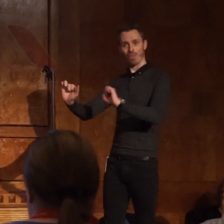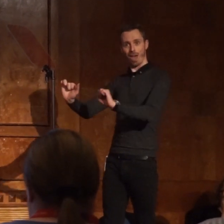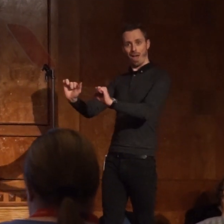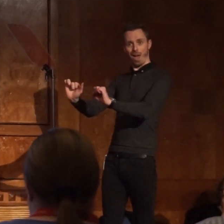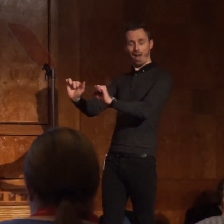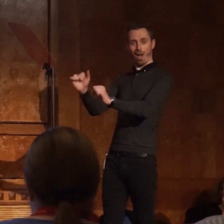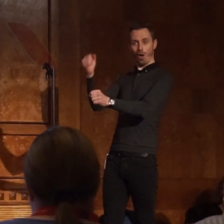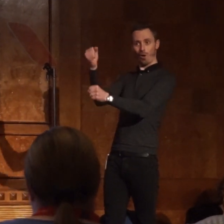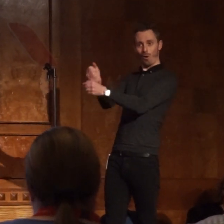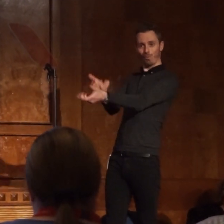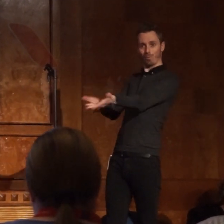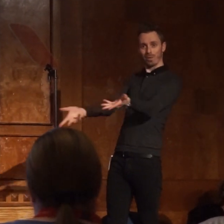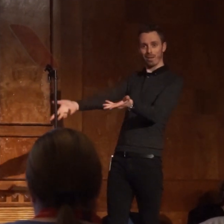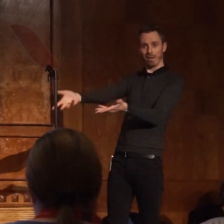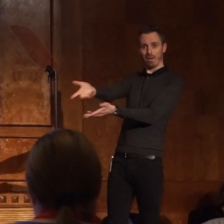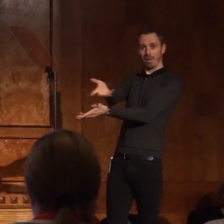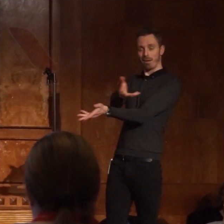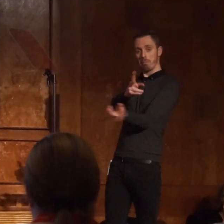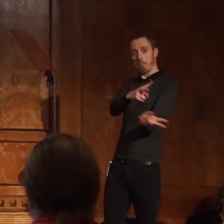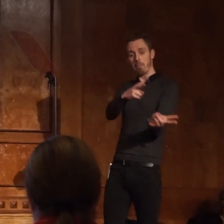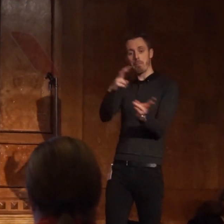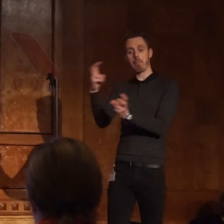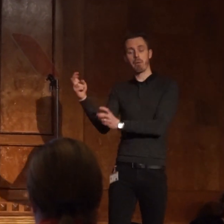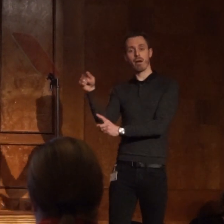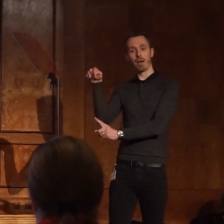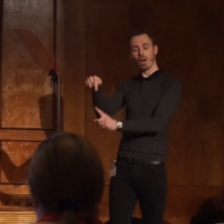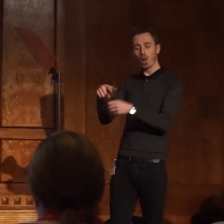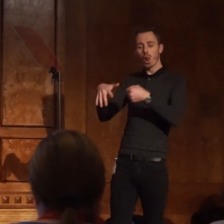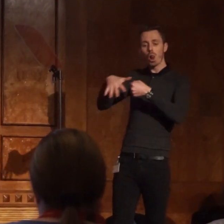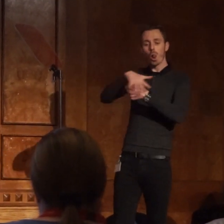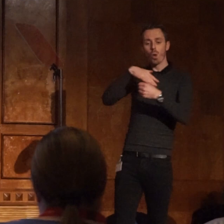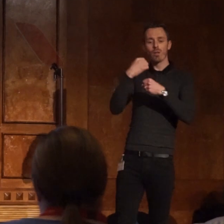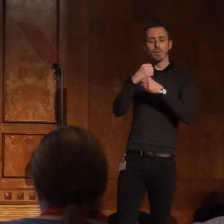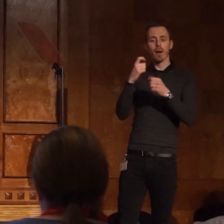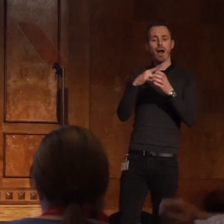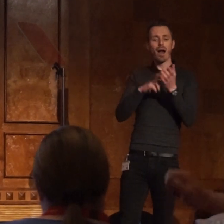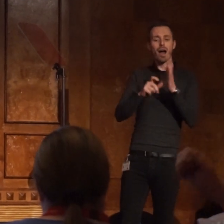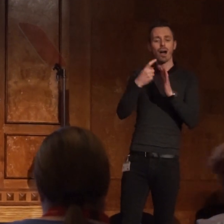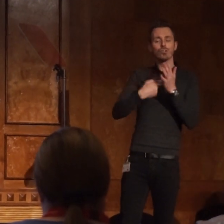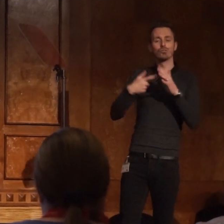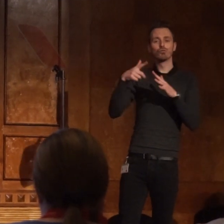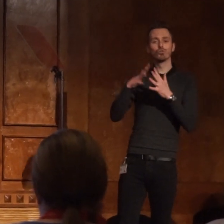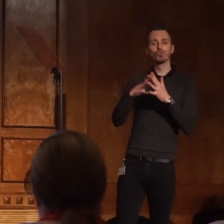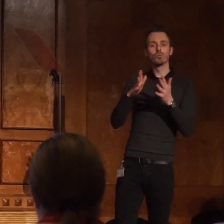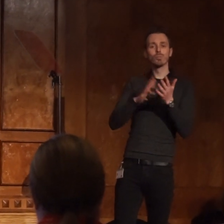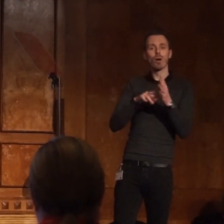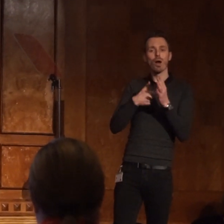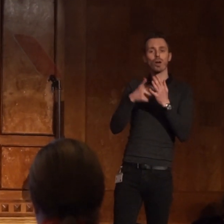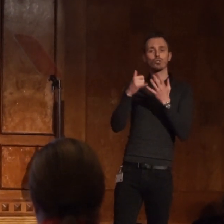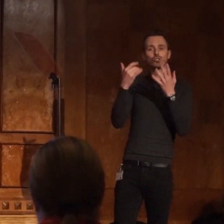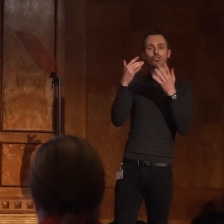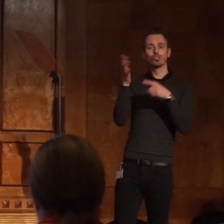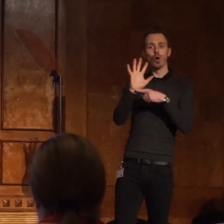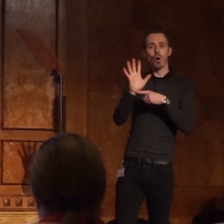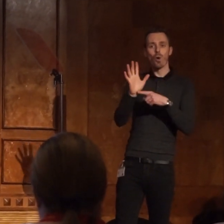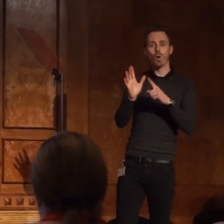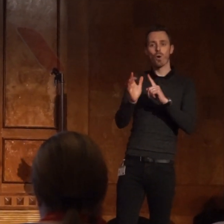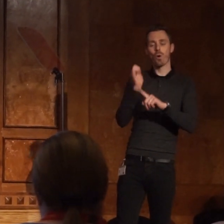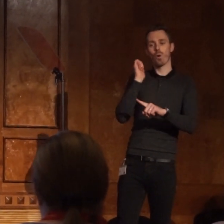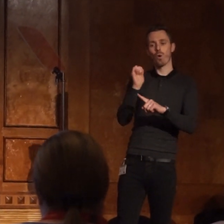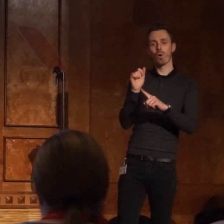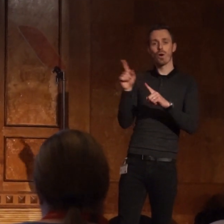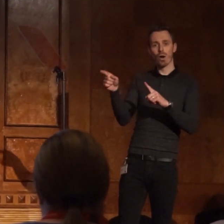Simon Javid, the Communities and Local Government Secretary, on the Andrew Marr show 2 weeks ago. He admitted that he